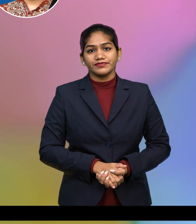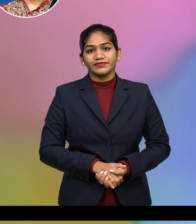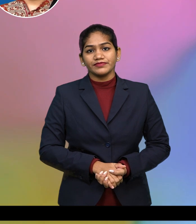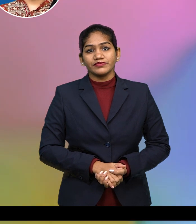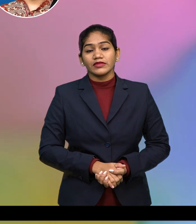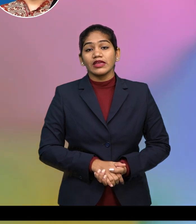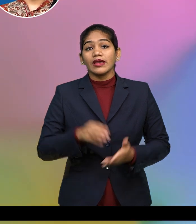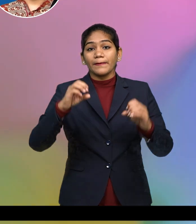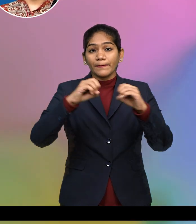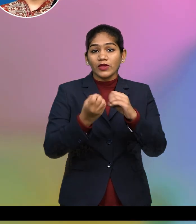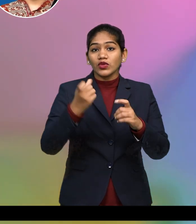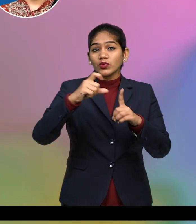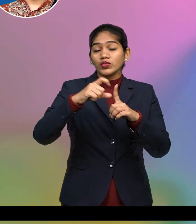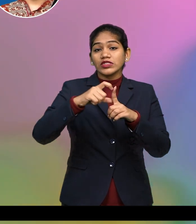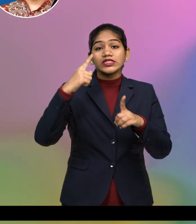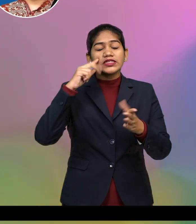Budding.